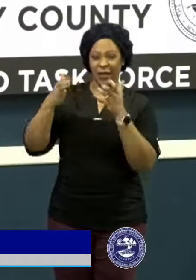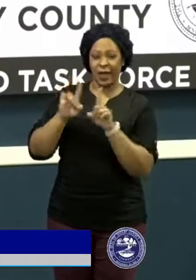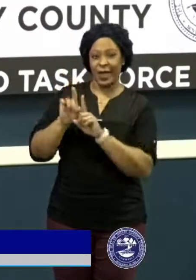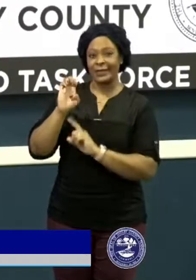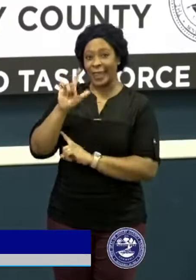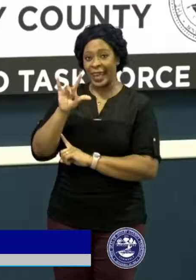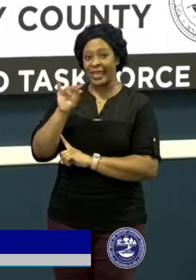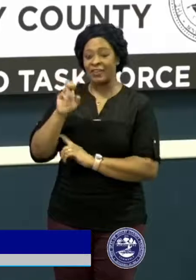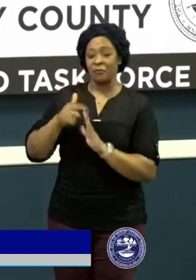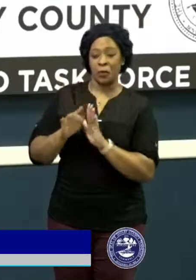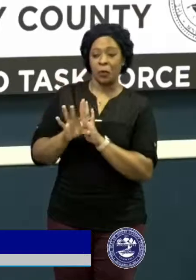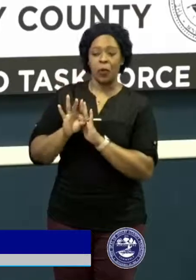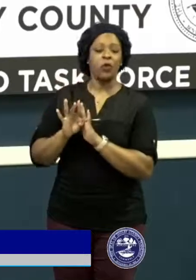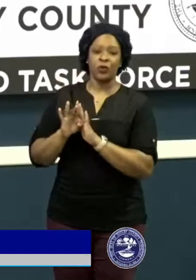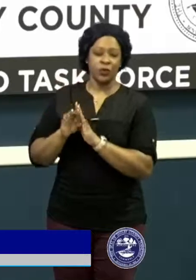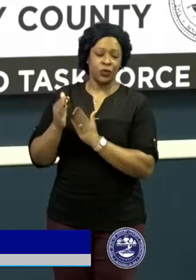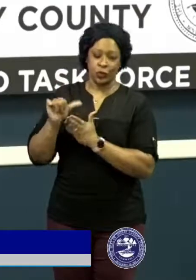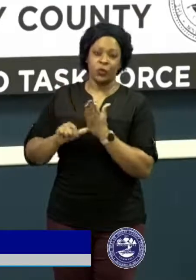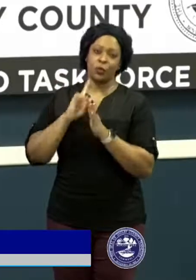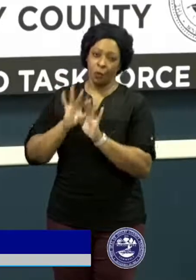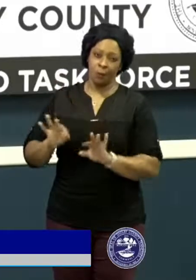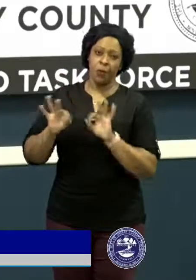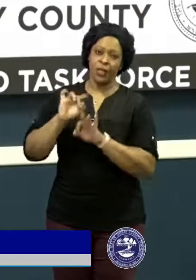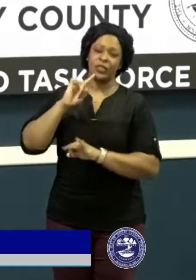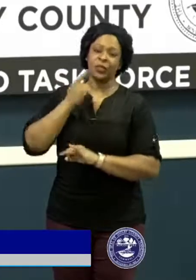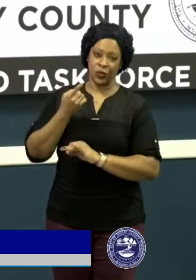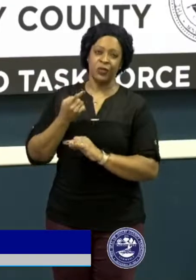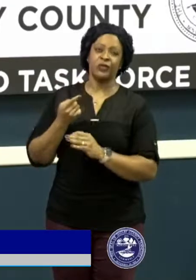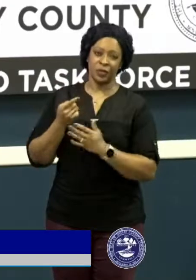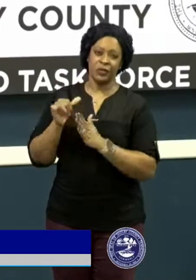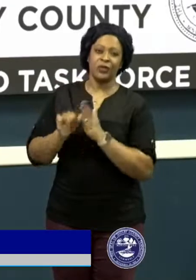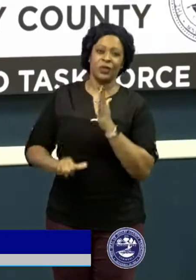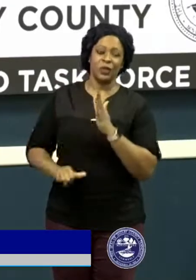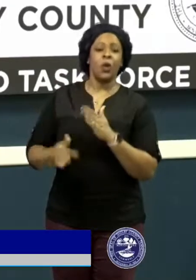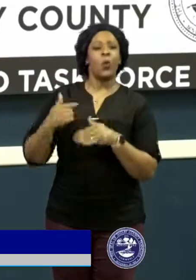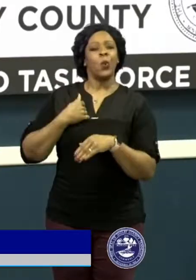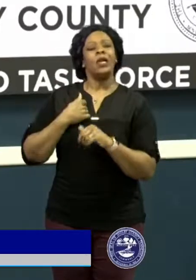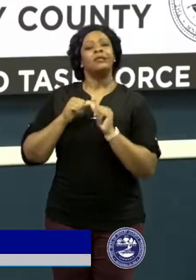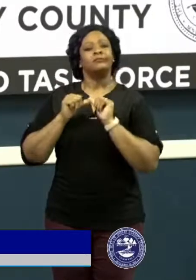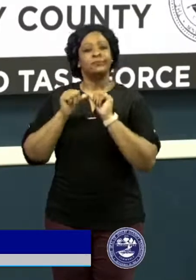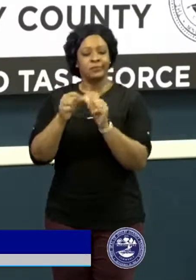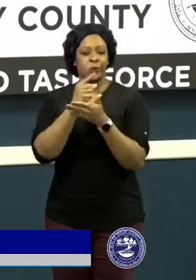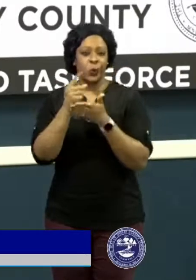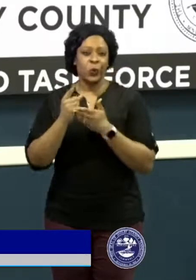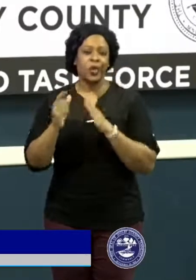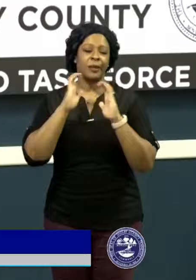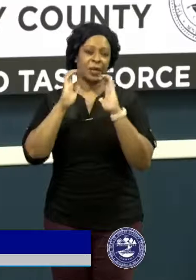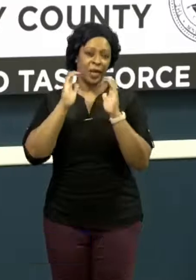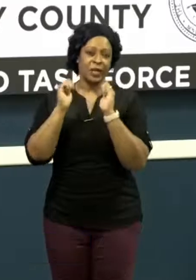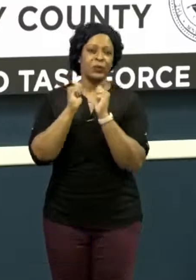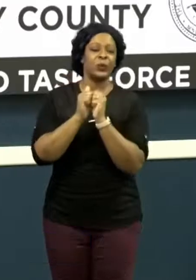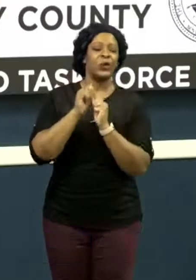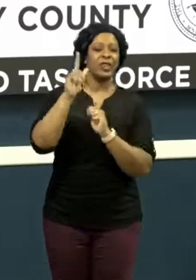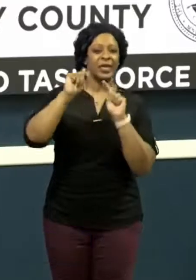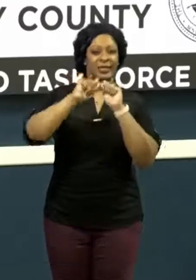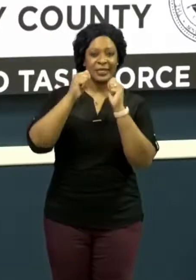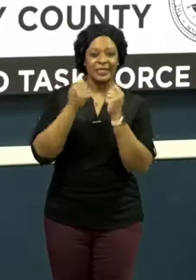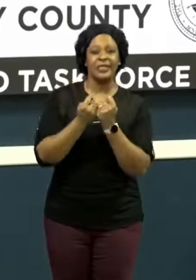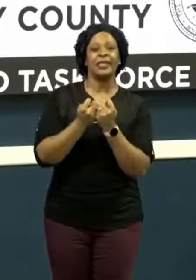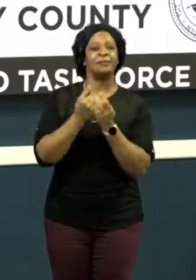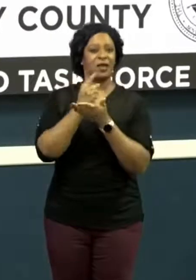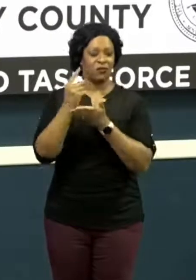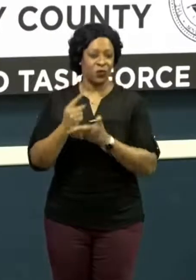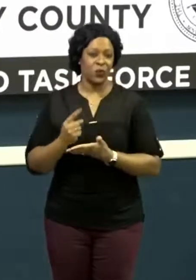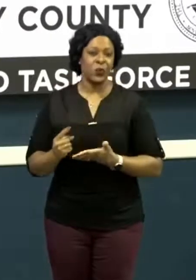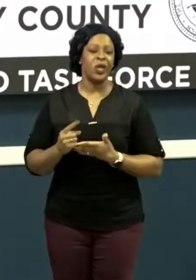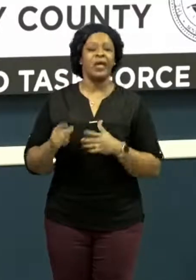way. So we have a regular dialogue with the medical directors. Every week we have a surge team meeting with the hospital